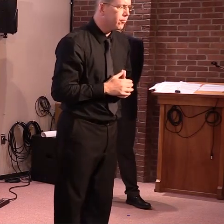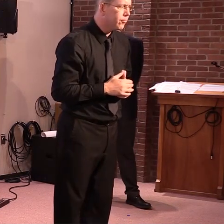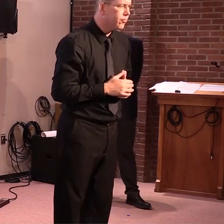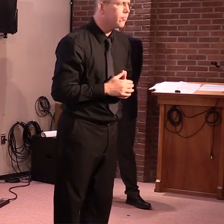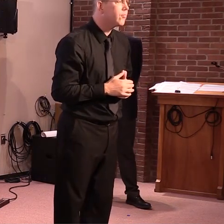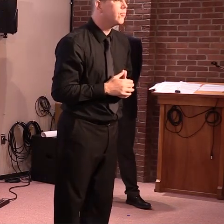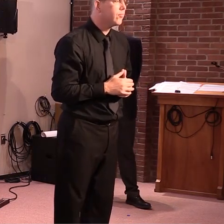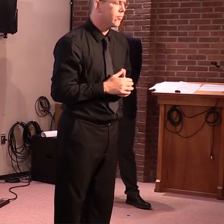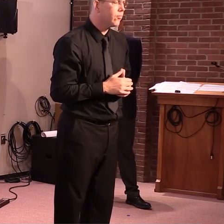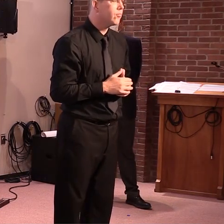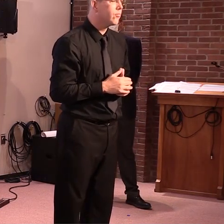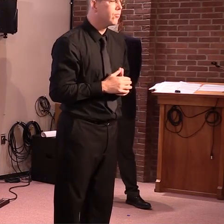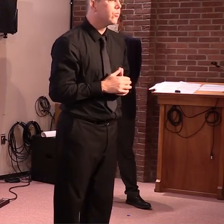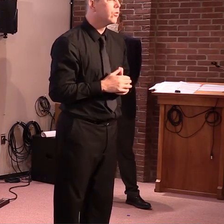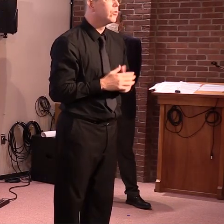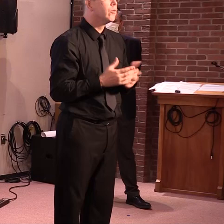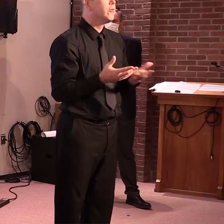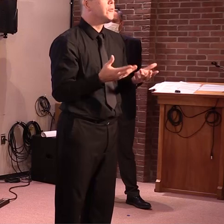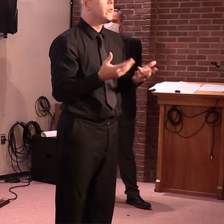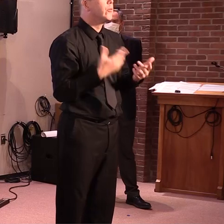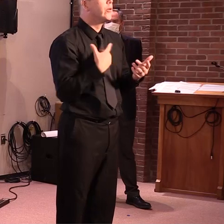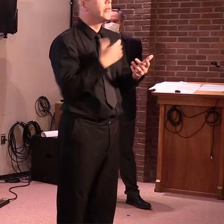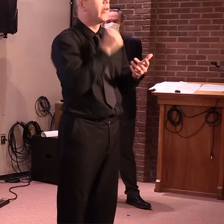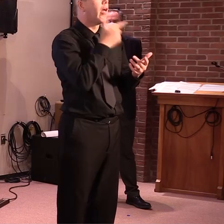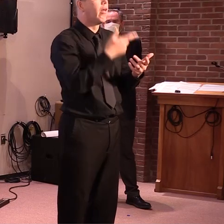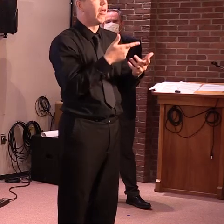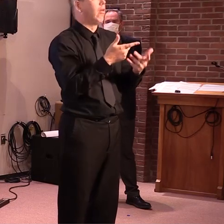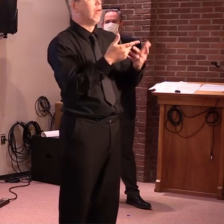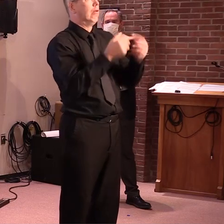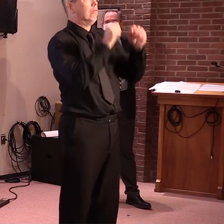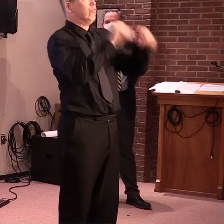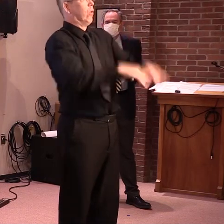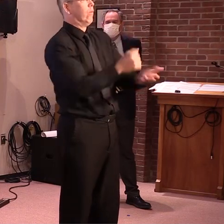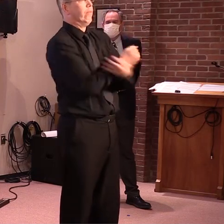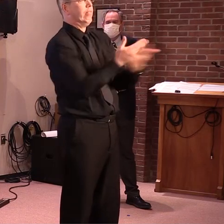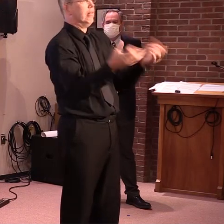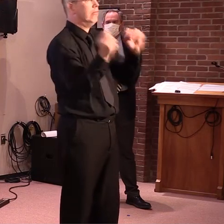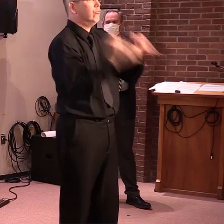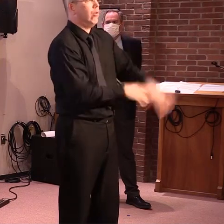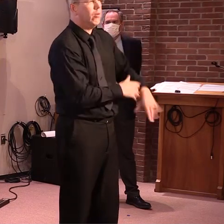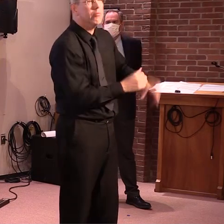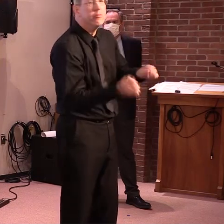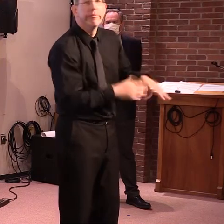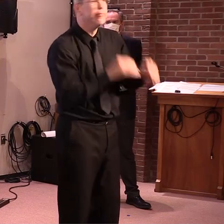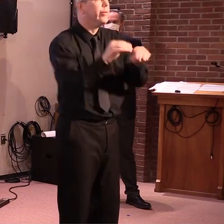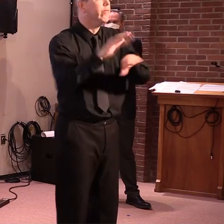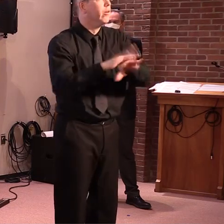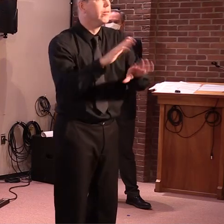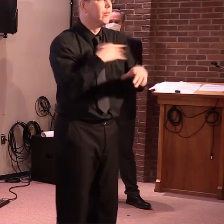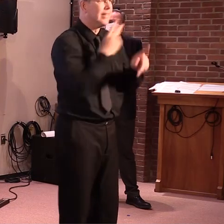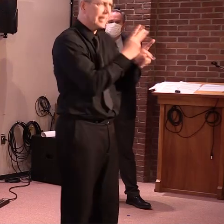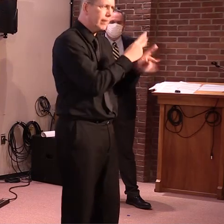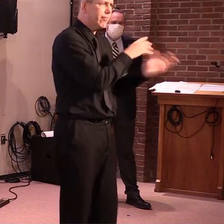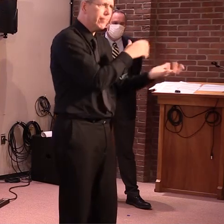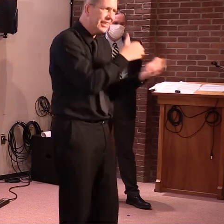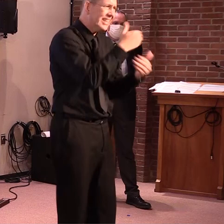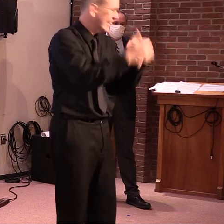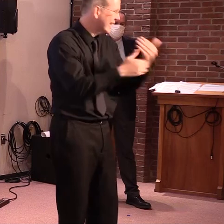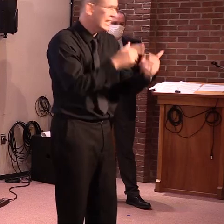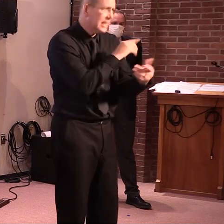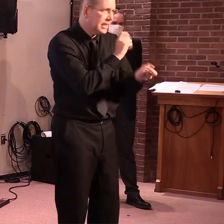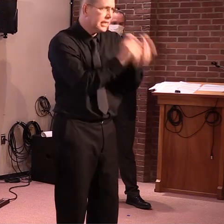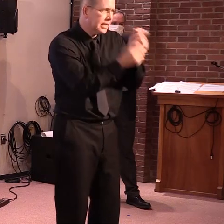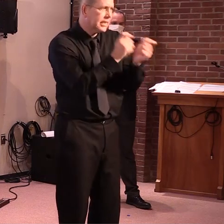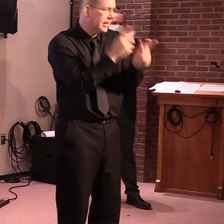the reforms that we've done. You know, we're probably in negotiations with the federal government. When we get to those negotiations,